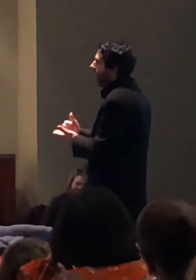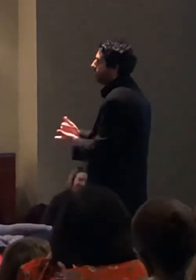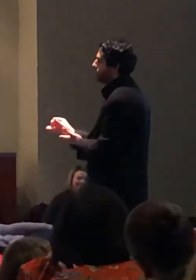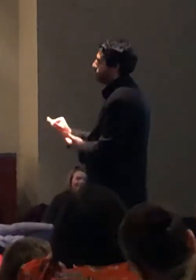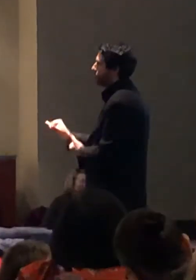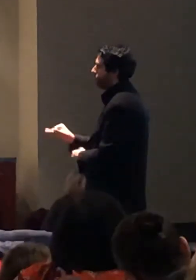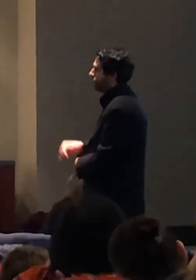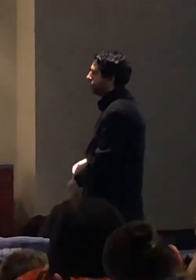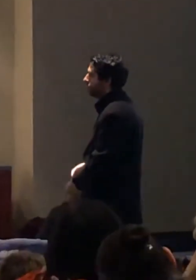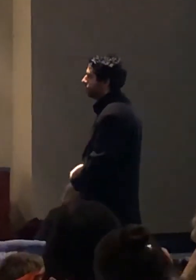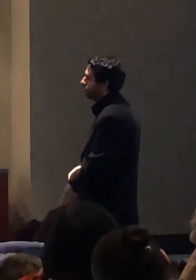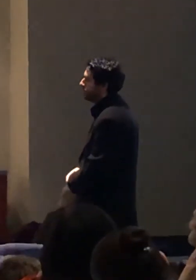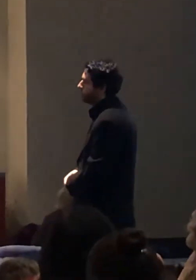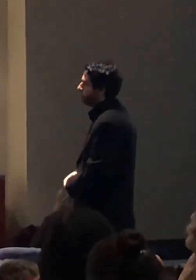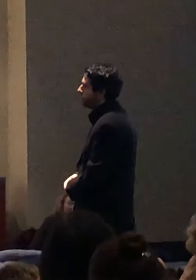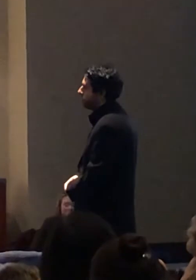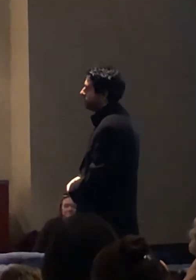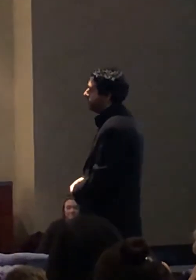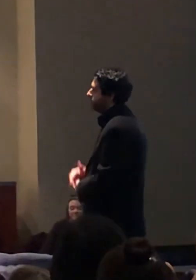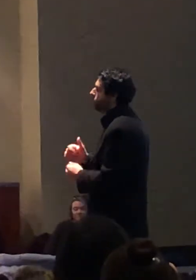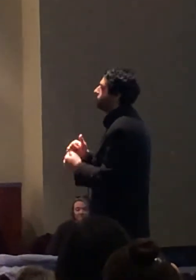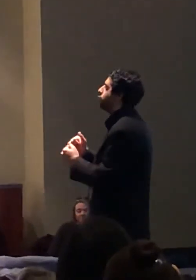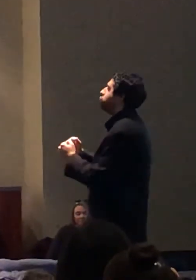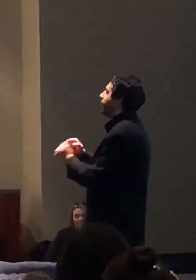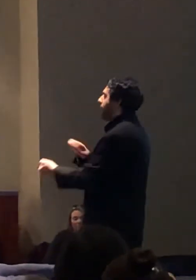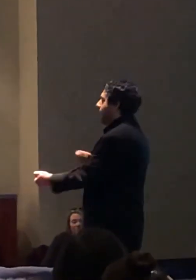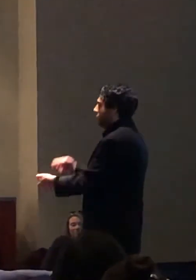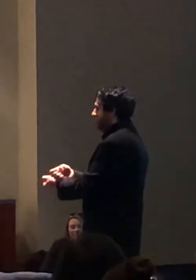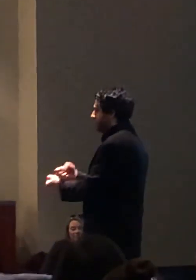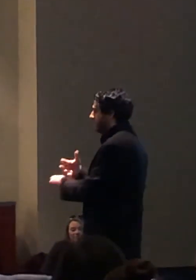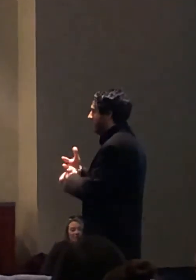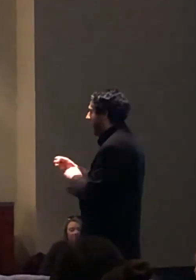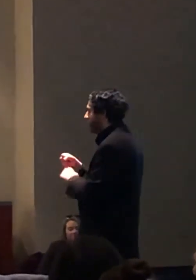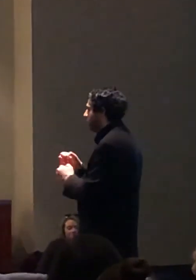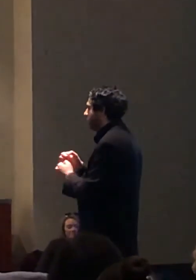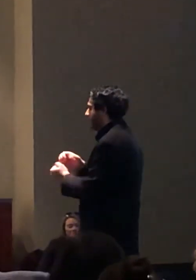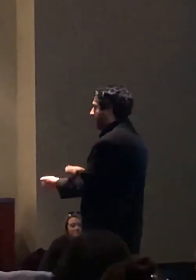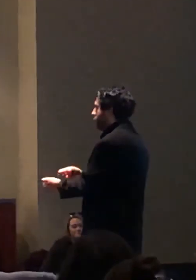will also help them with getting that energy out as well.